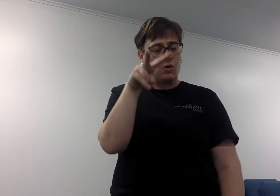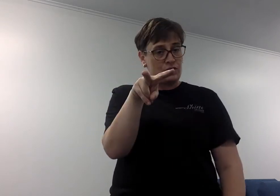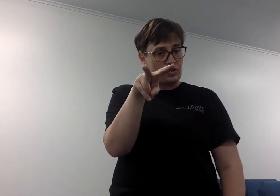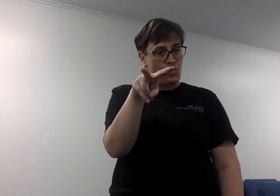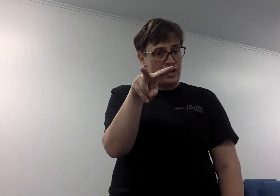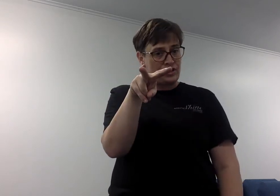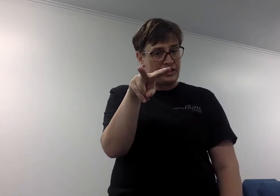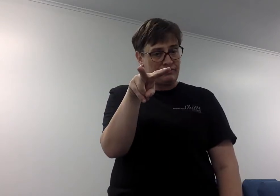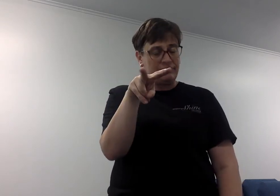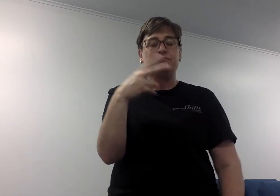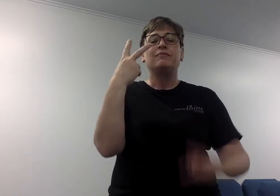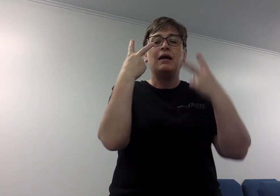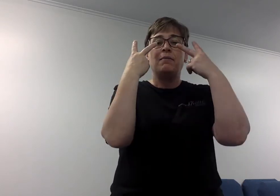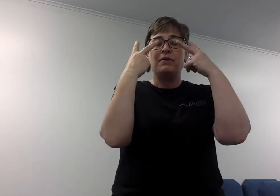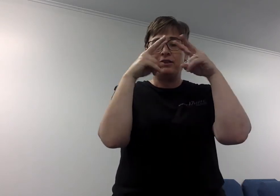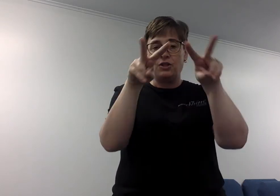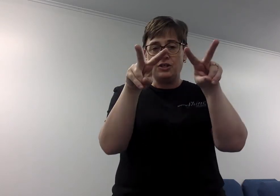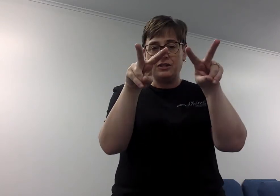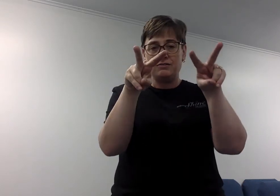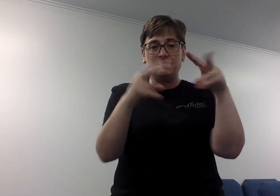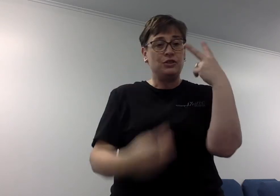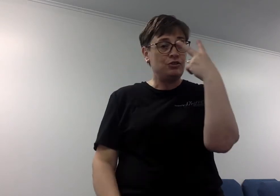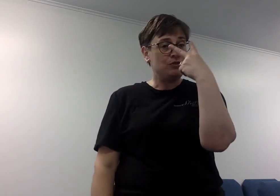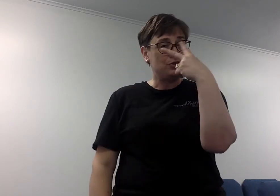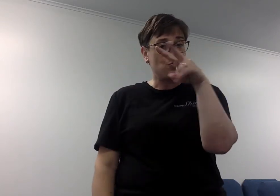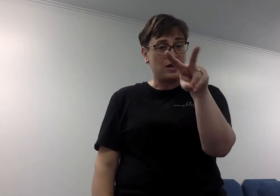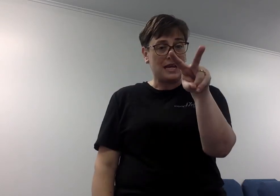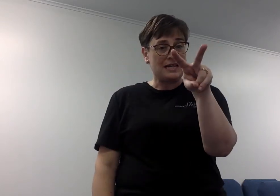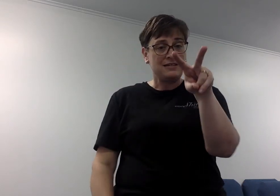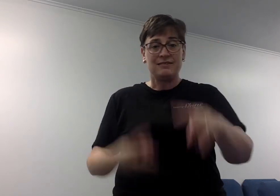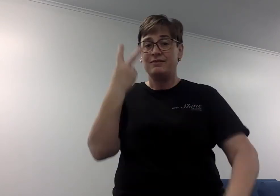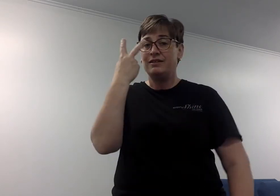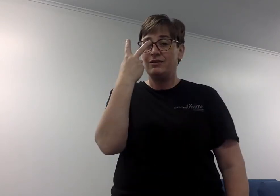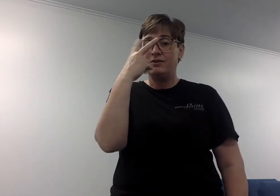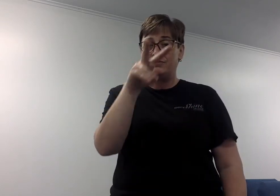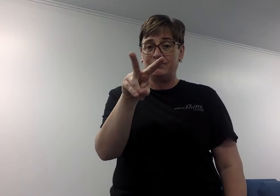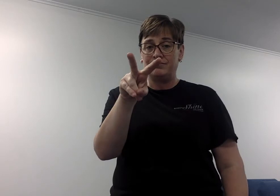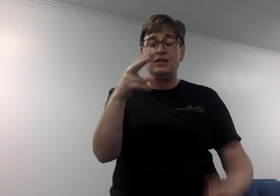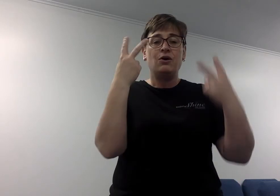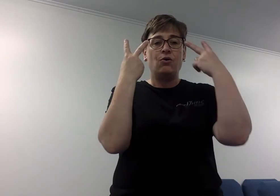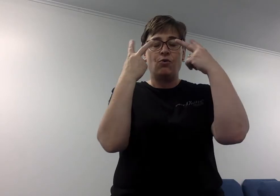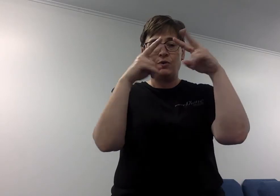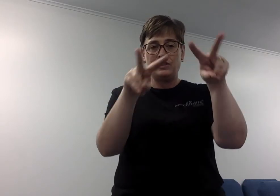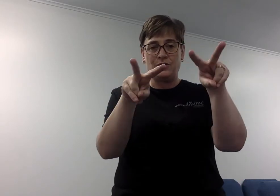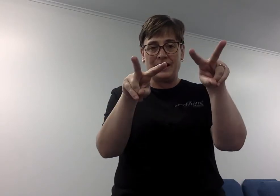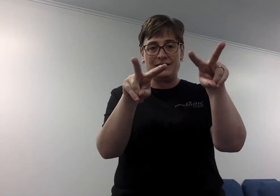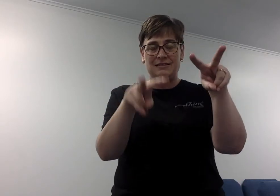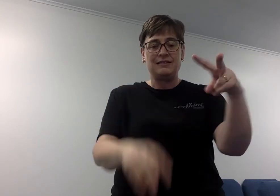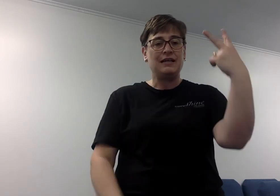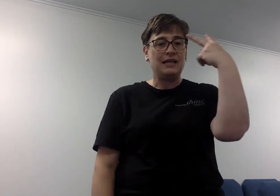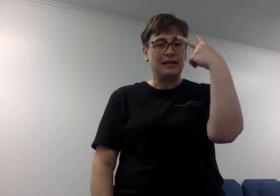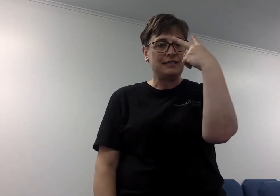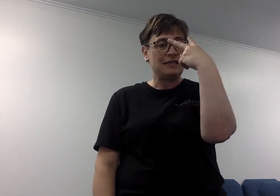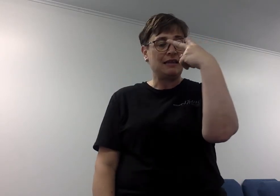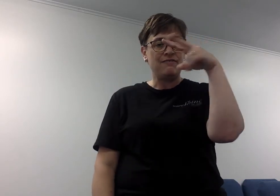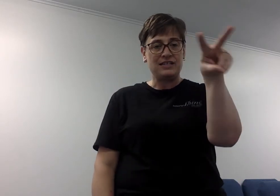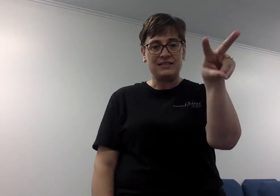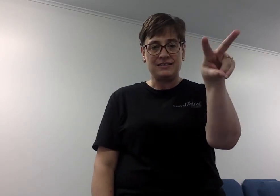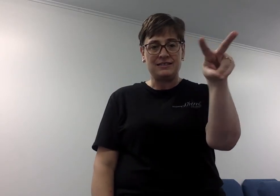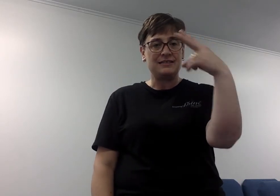just watching. But look, you can do it just one hand, or with 2 hands. And like I said, lefties, it's the same